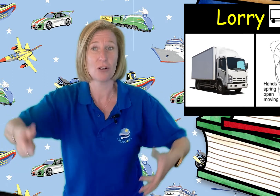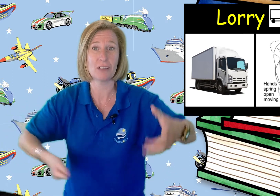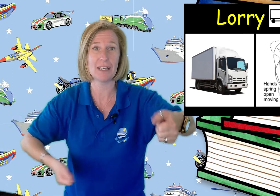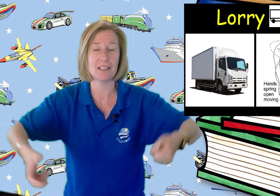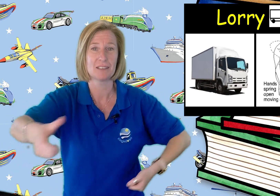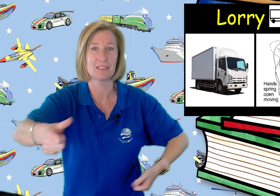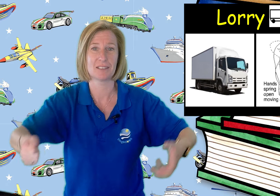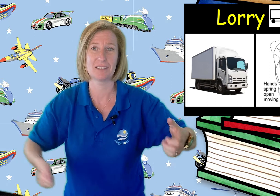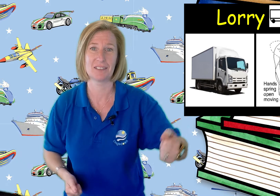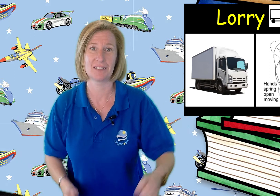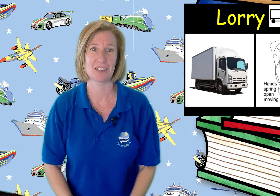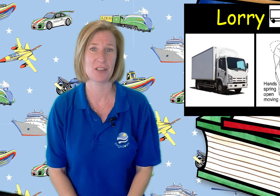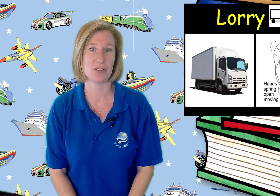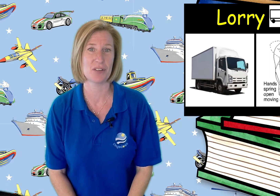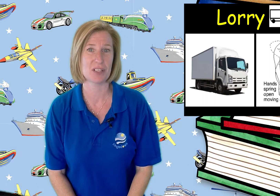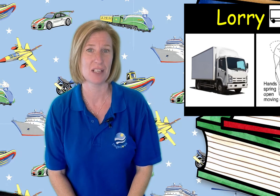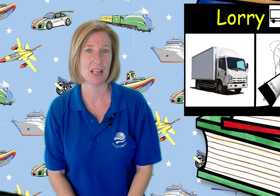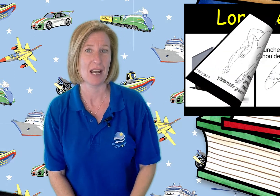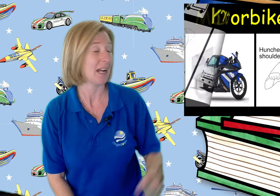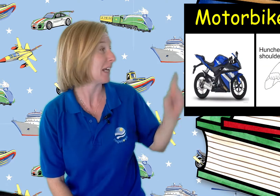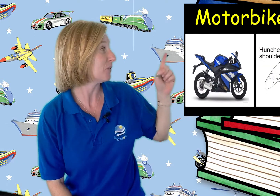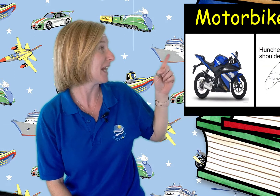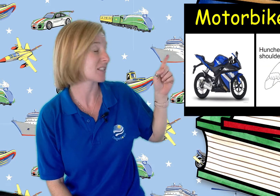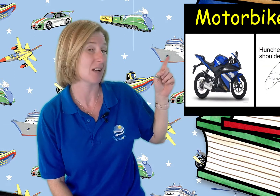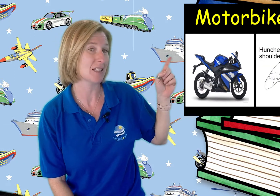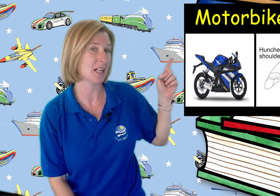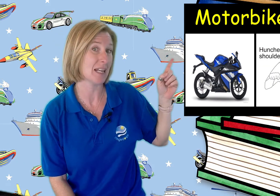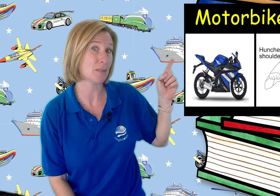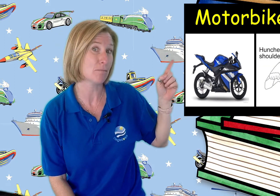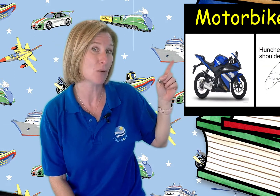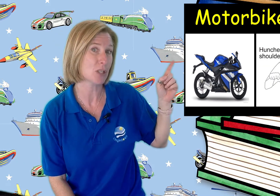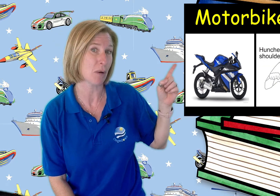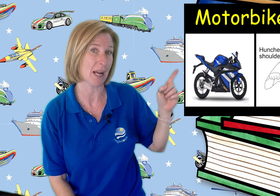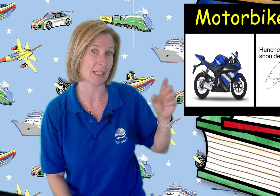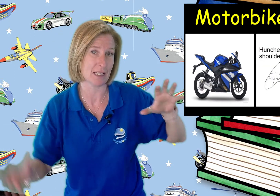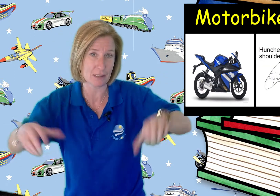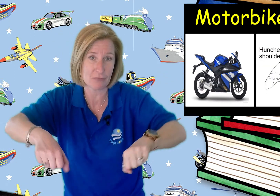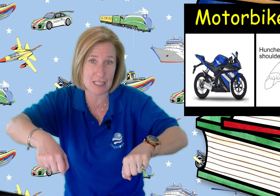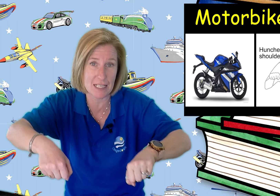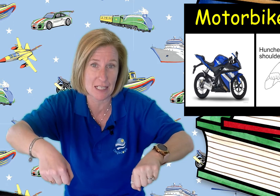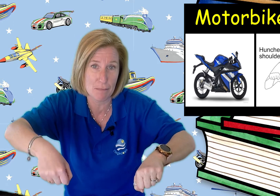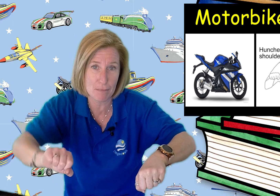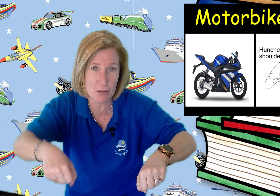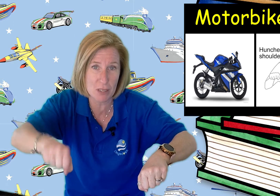Lorry. Good. And our next sign today is motorbike. Get ready.